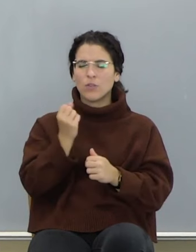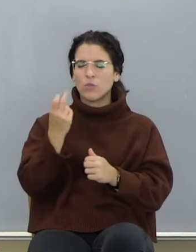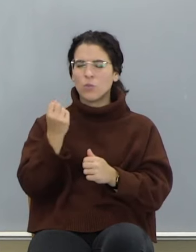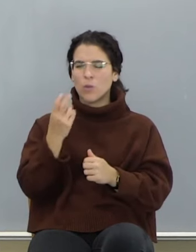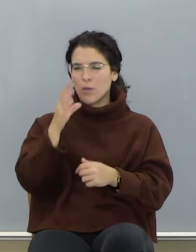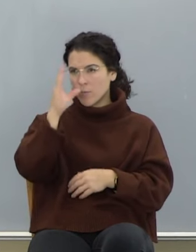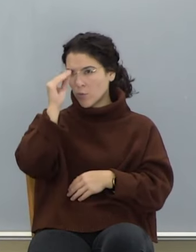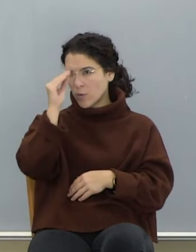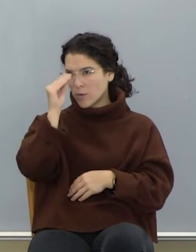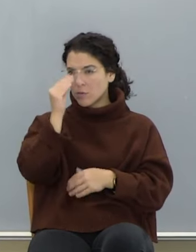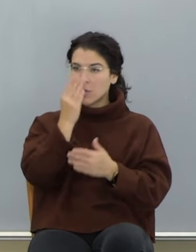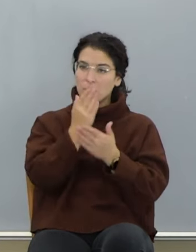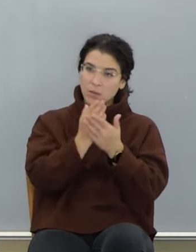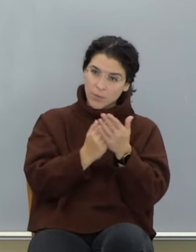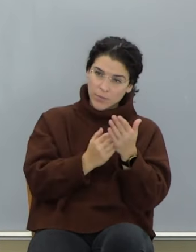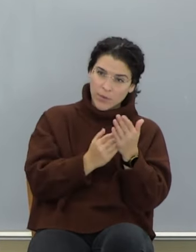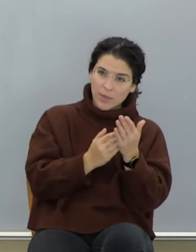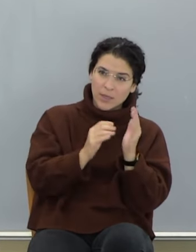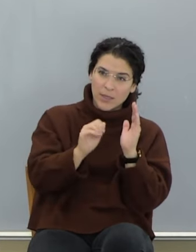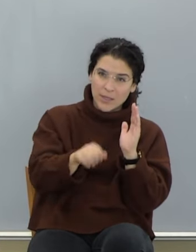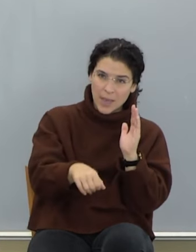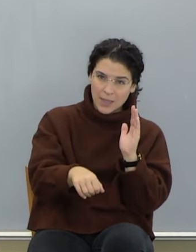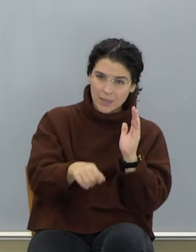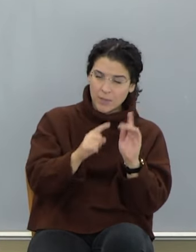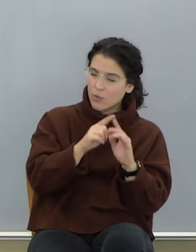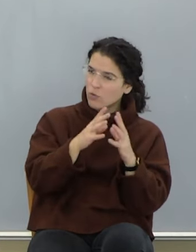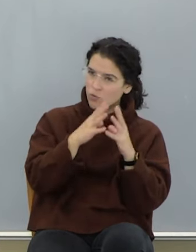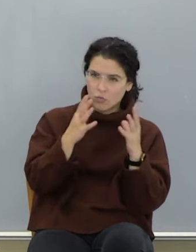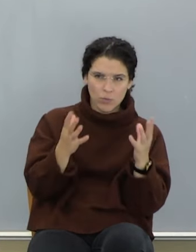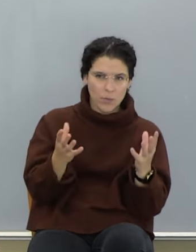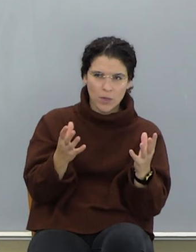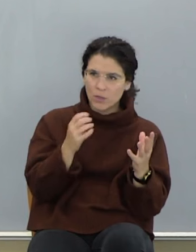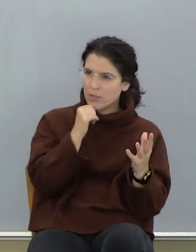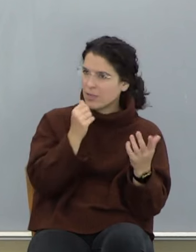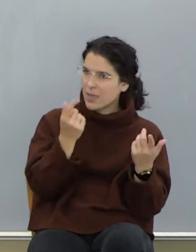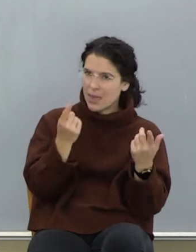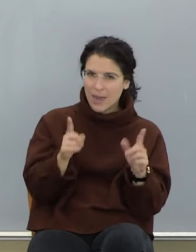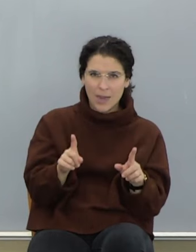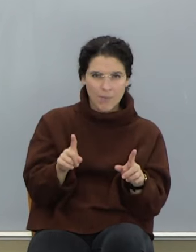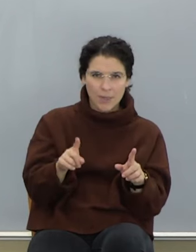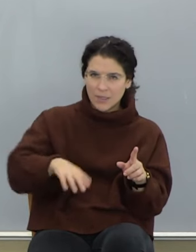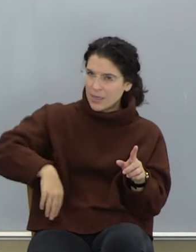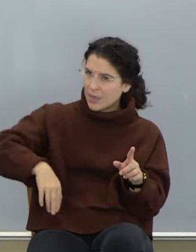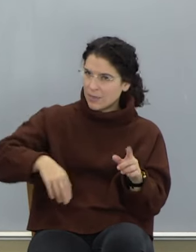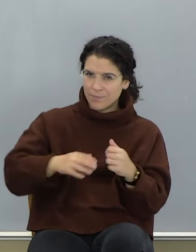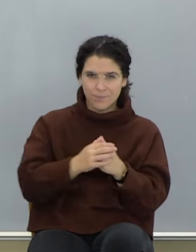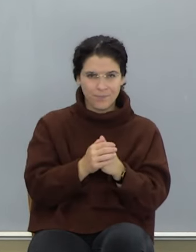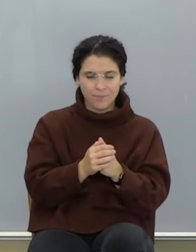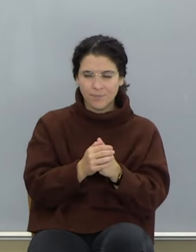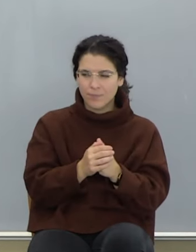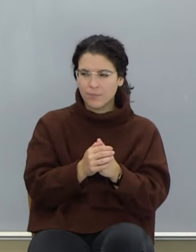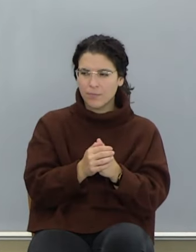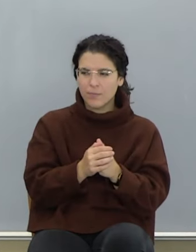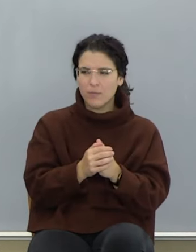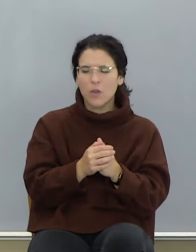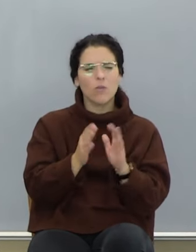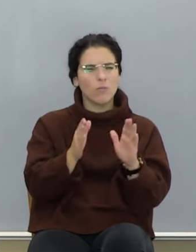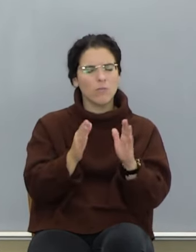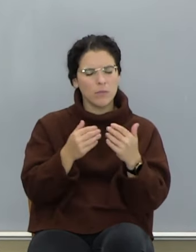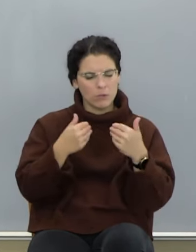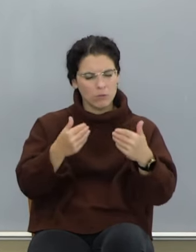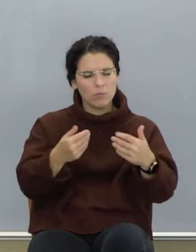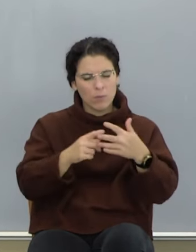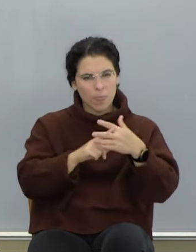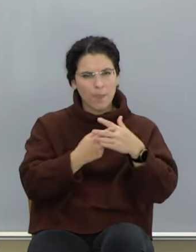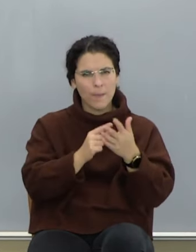boys. Some of it did, but there's too much that has not happened, all right? So let's begin